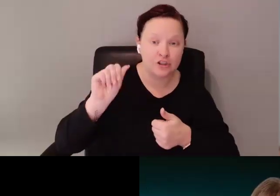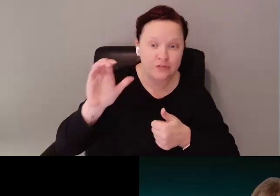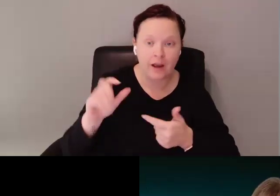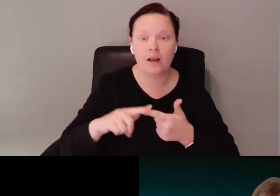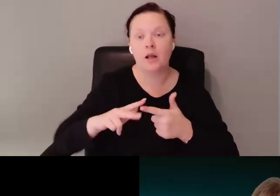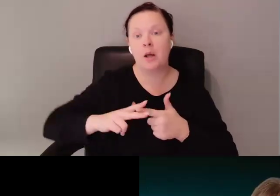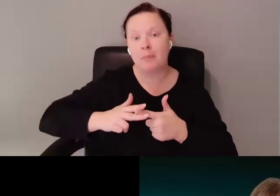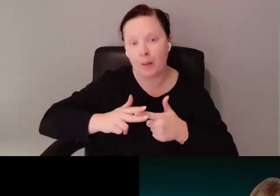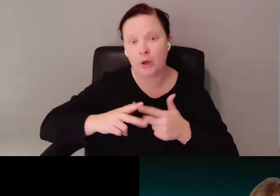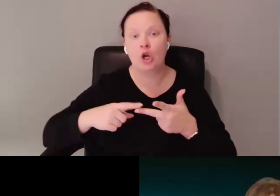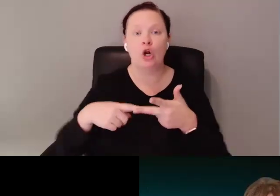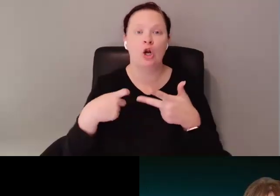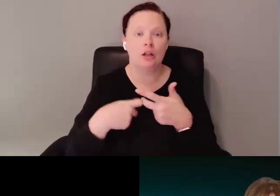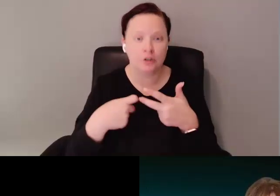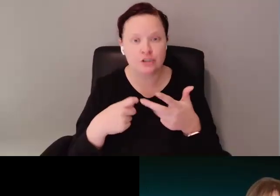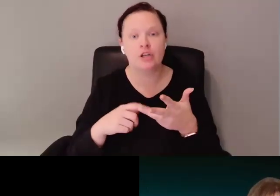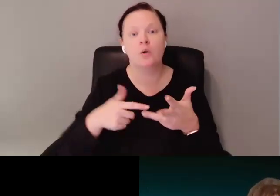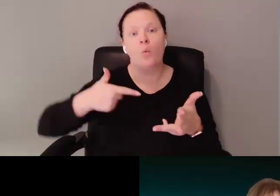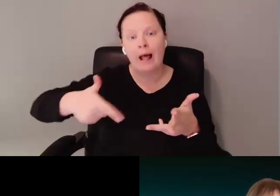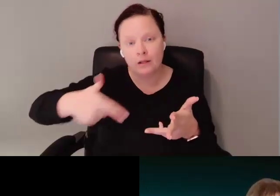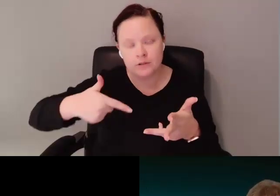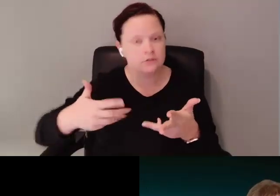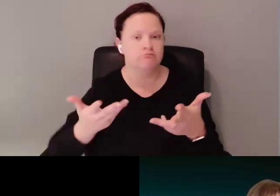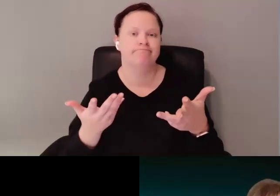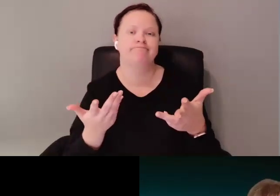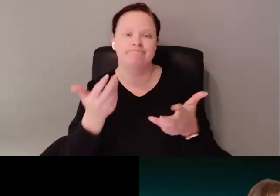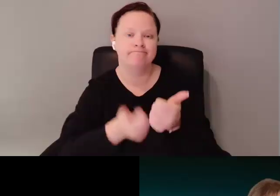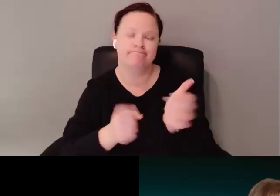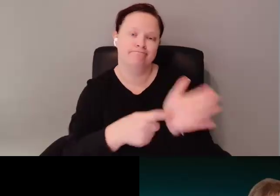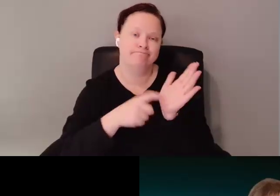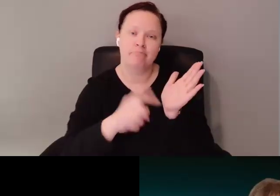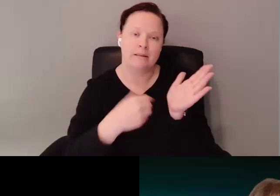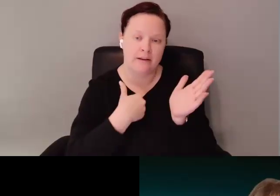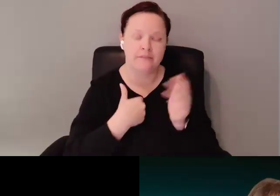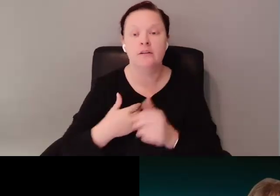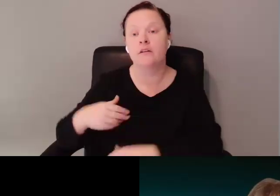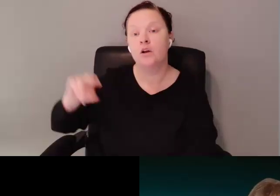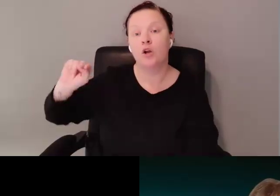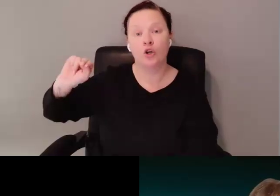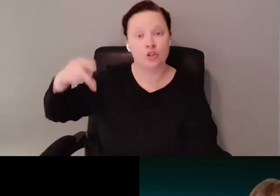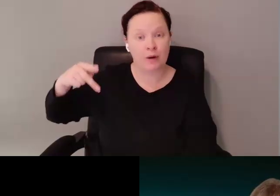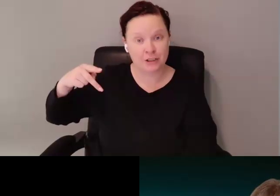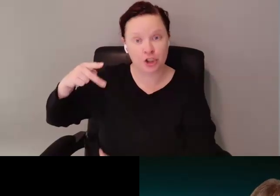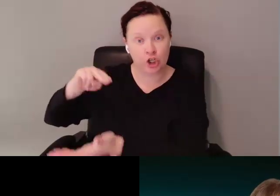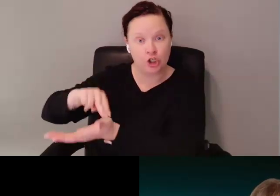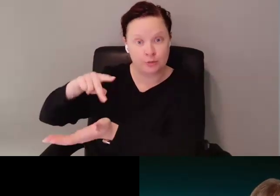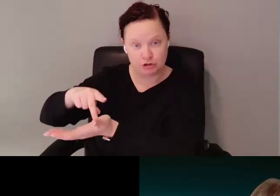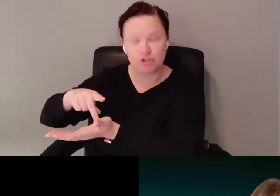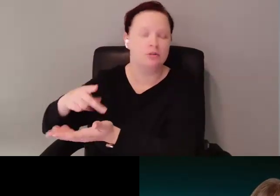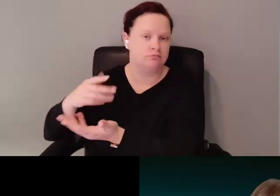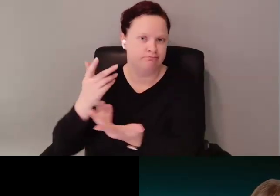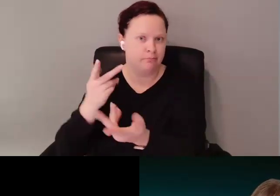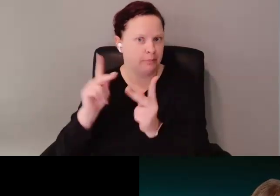electrician, welding, everybody needs those. I have a nurse practitioner. Everybody needs to have good health, right?